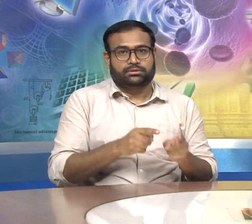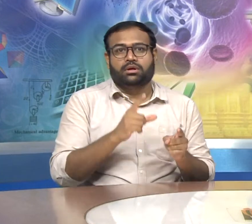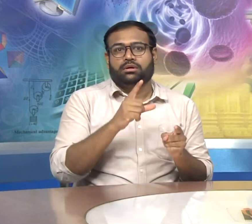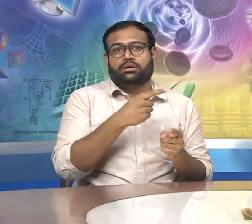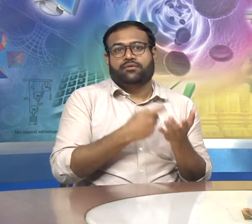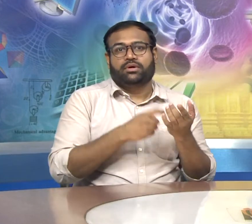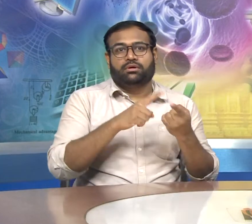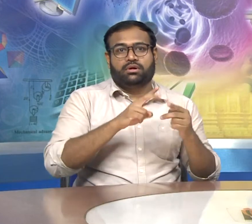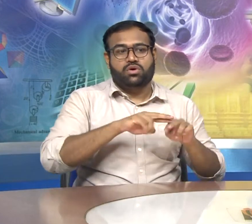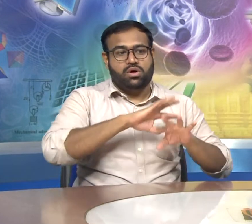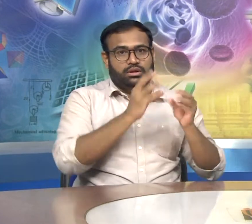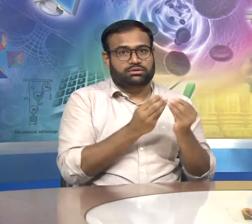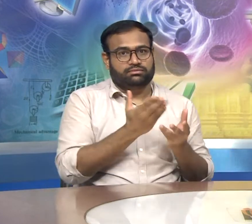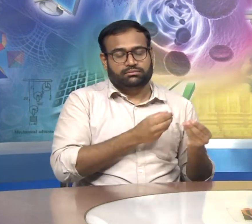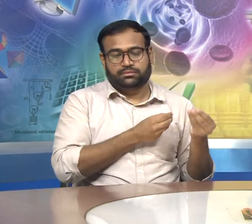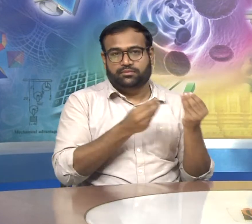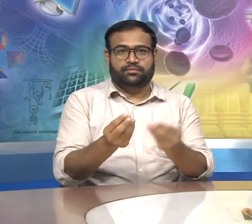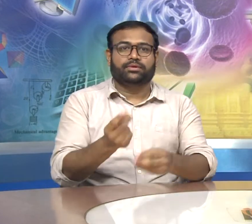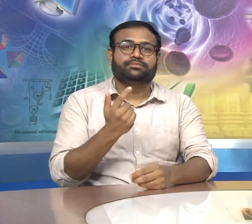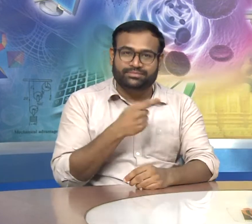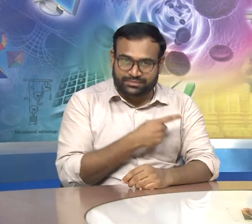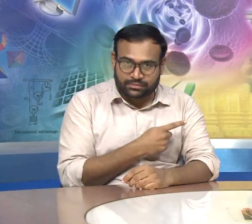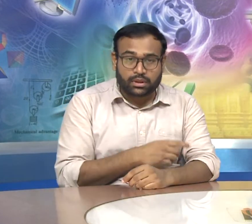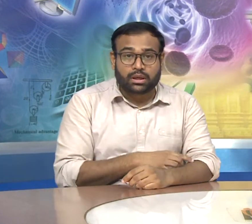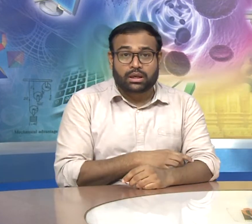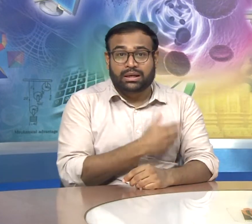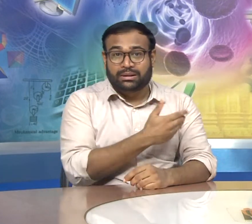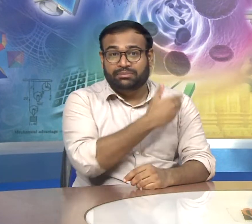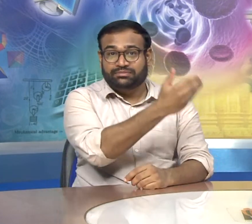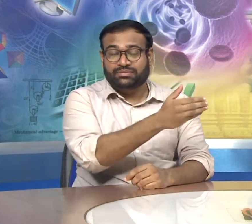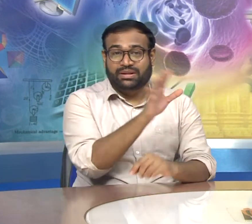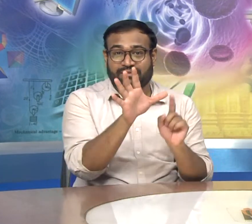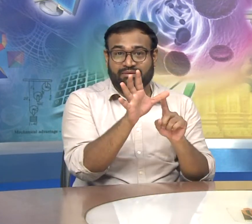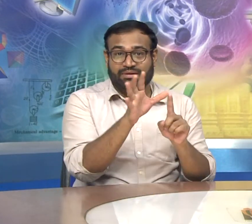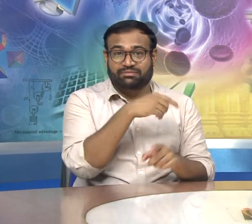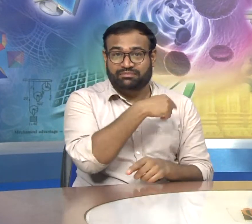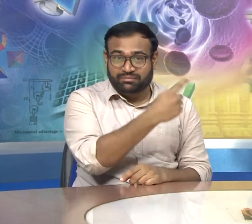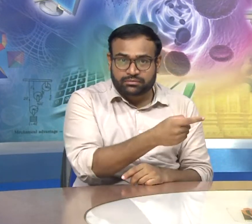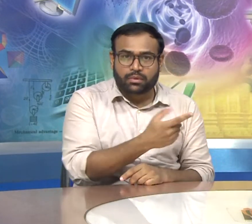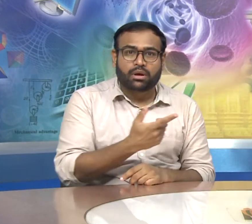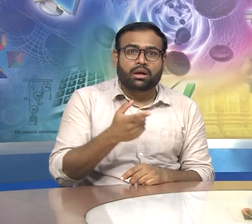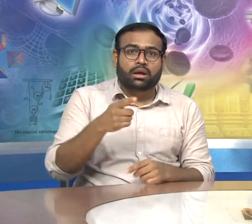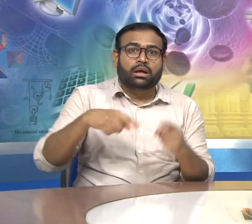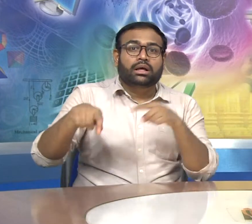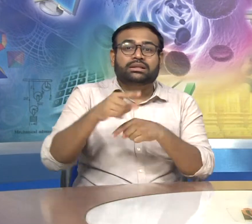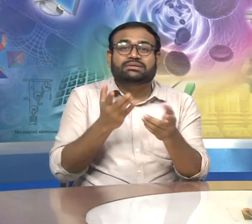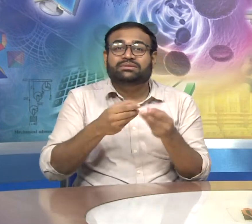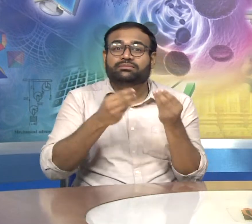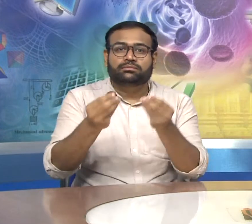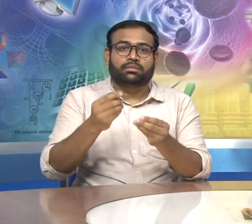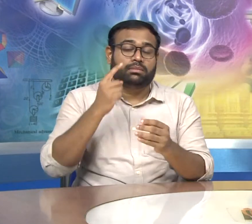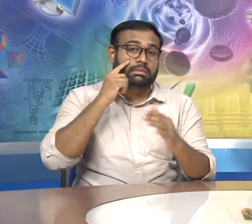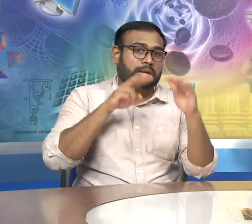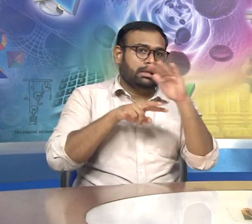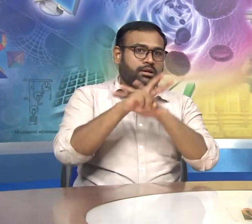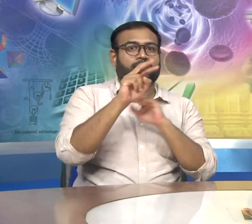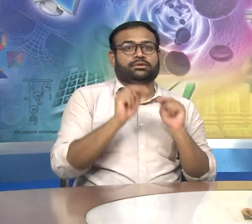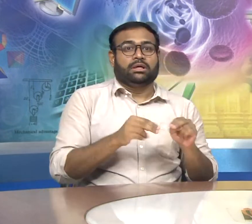If users demand, then they will give the service, and on other hand service provided in